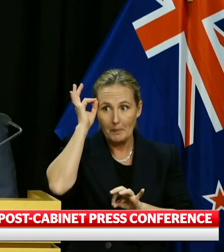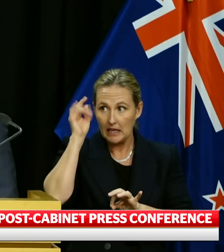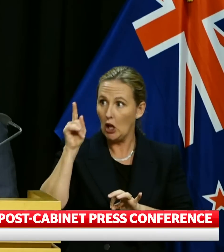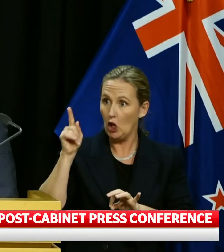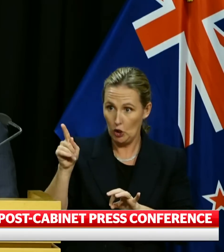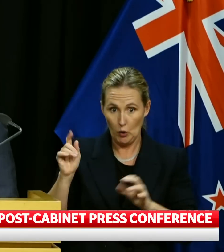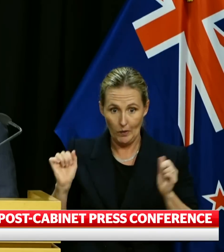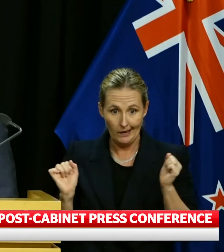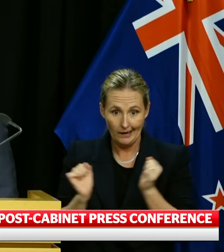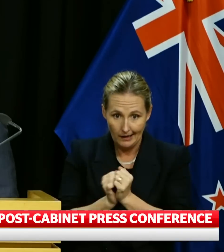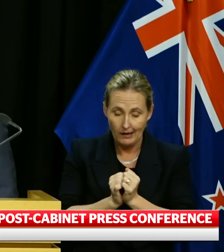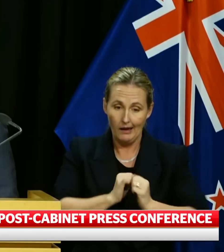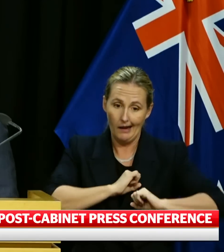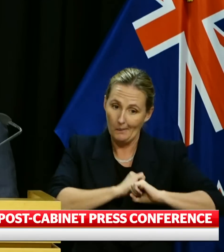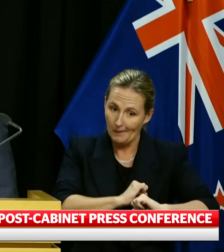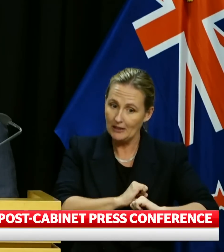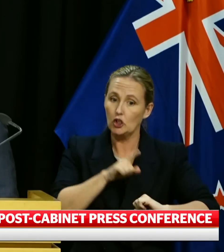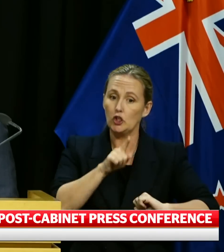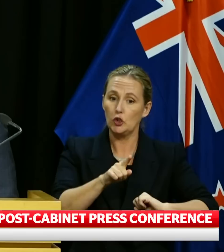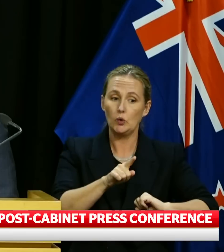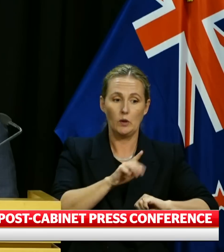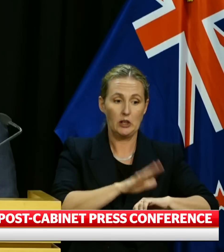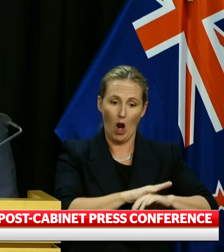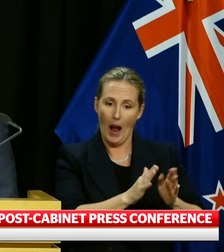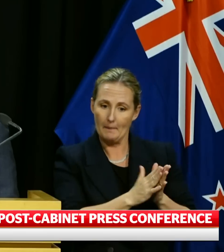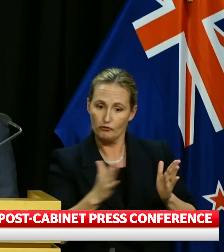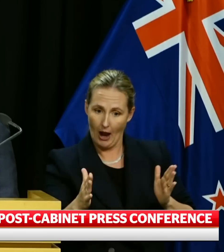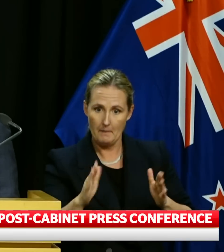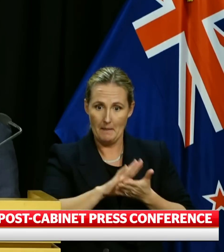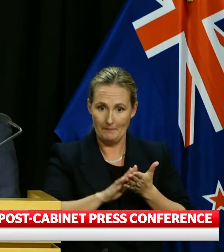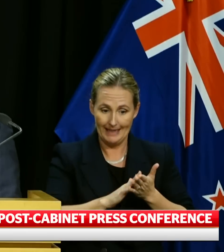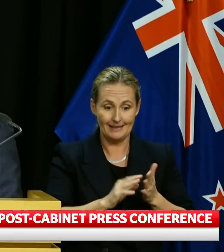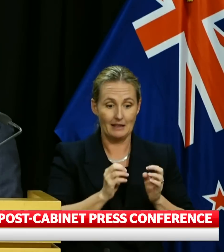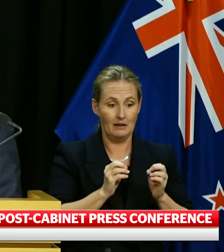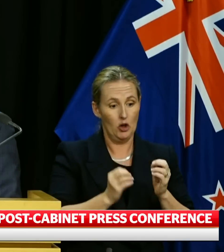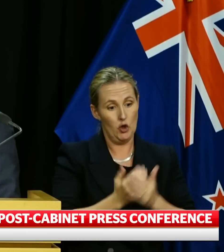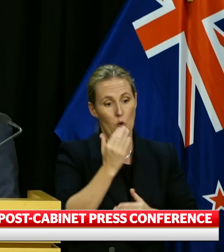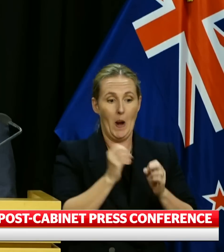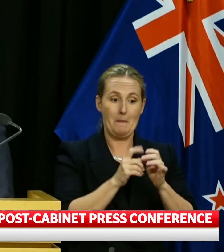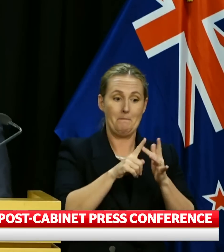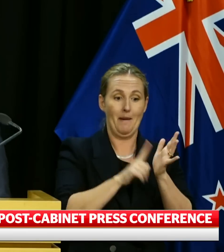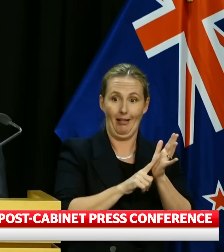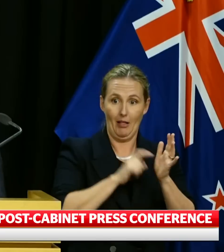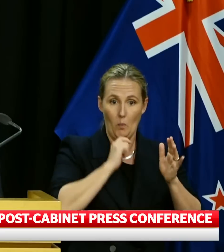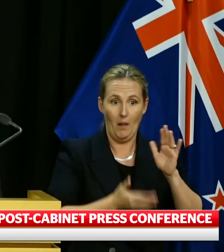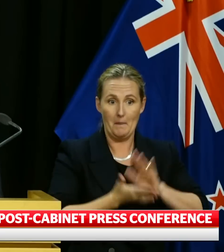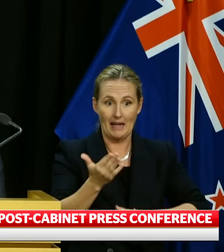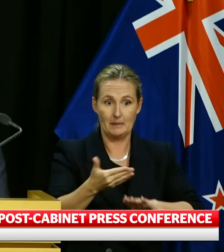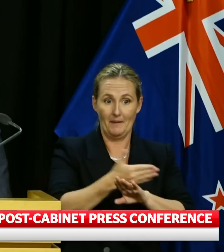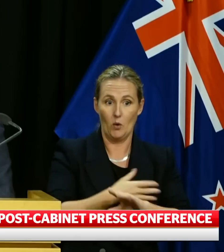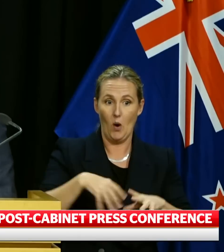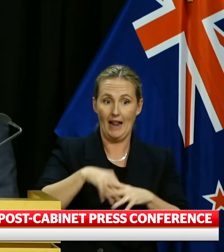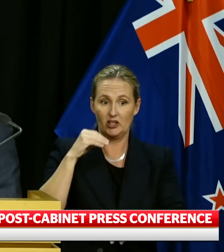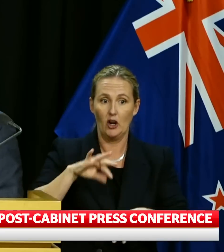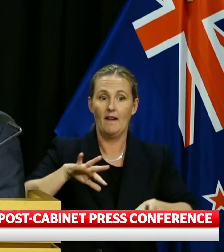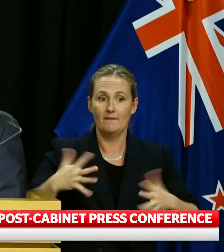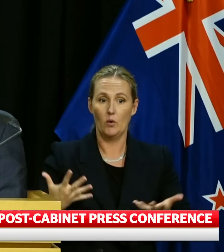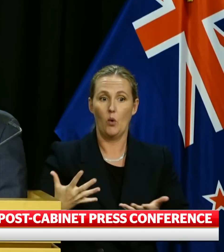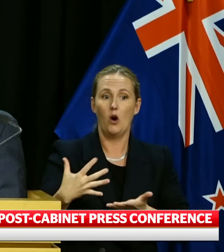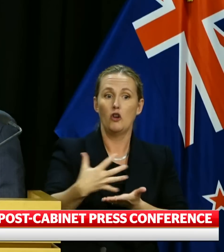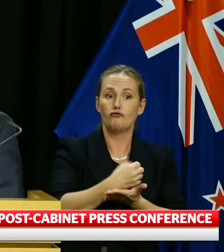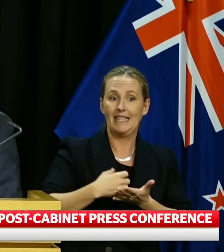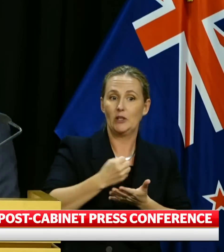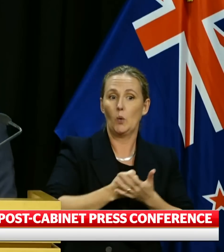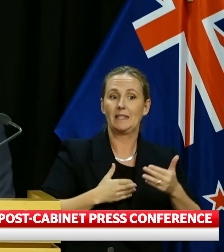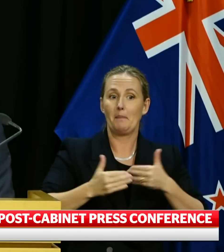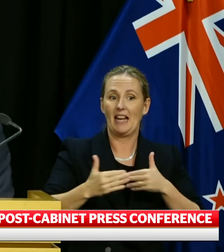to the legislative time frame that would see those two bills passed before the election? At this point, we're not. Sorry. At this point, we're not proposing to change it.